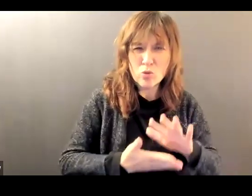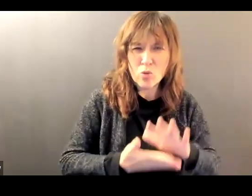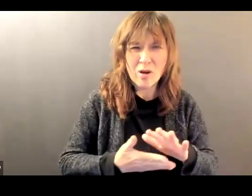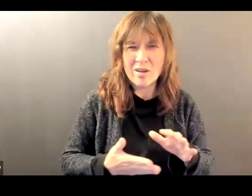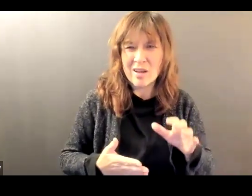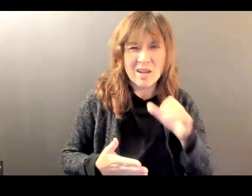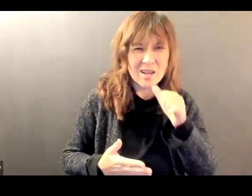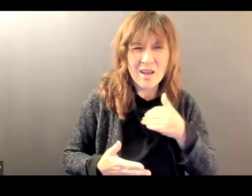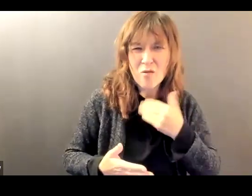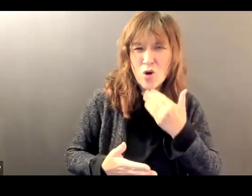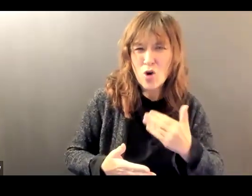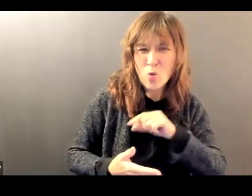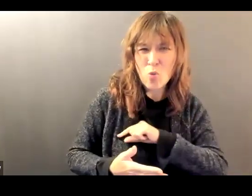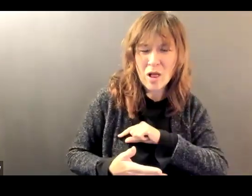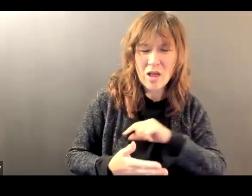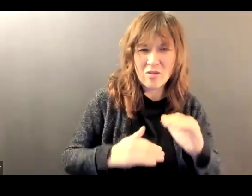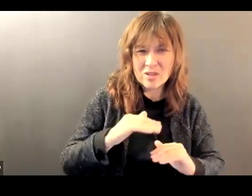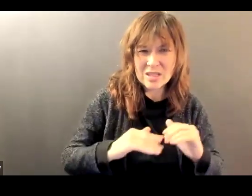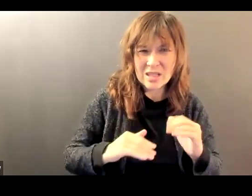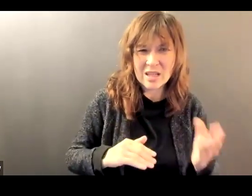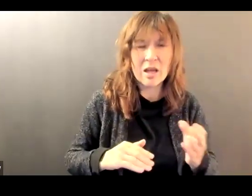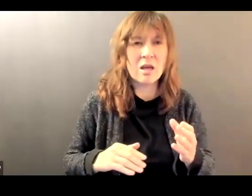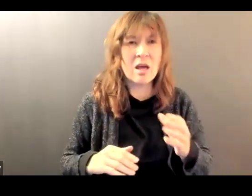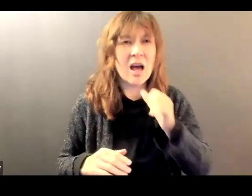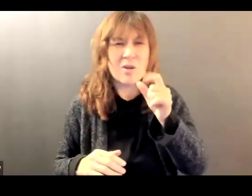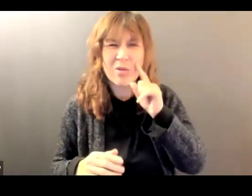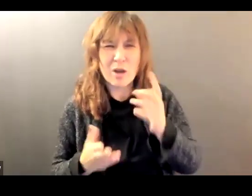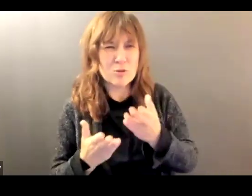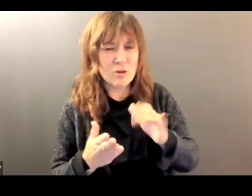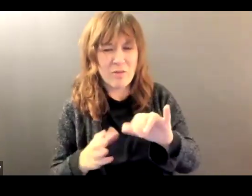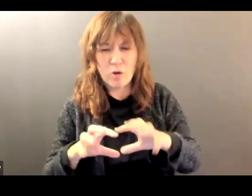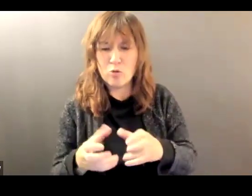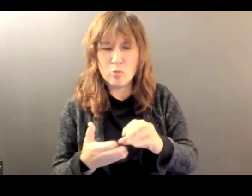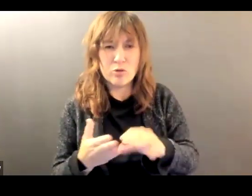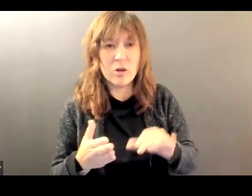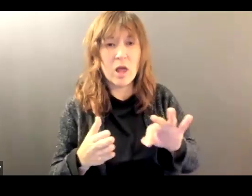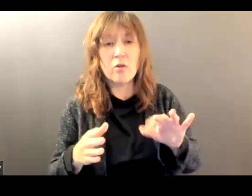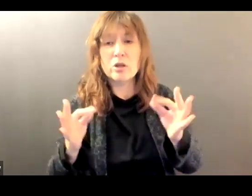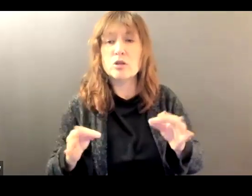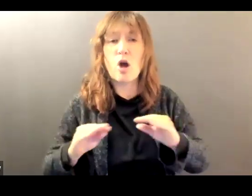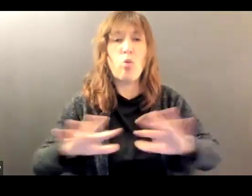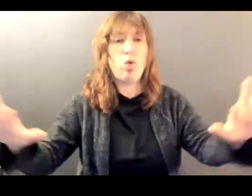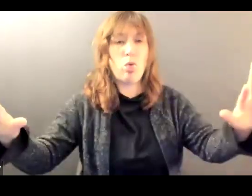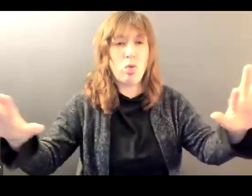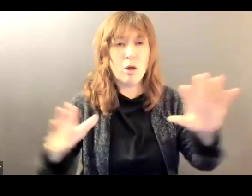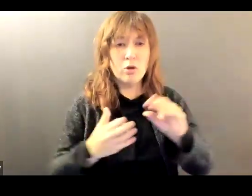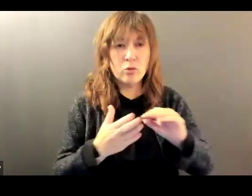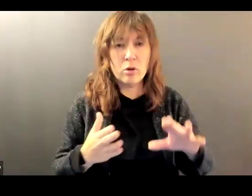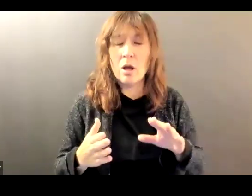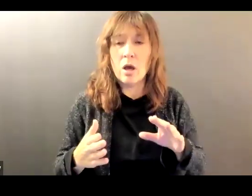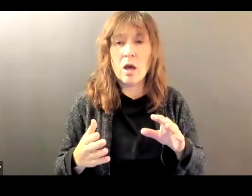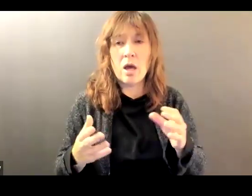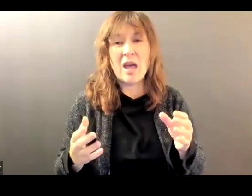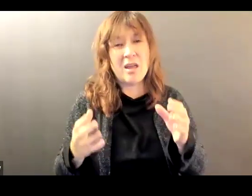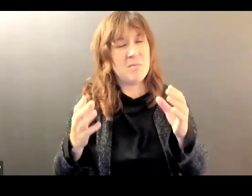The district has not considered if the student population will be well served by being scattered among remaining schools, and this will lead to more students leaving